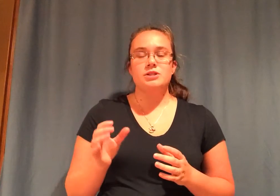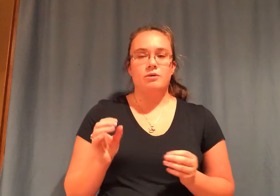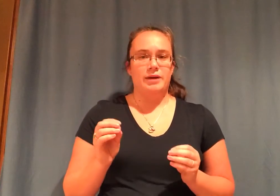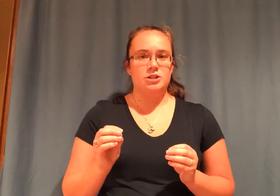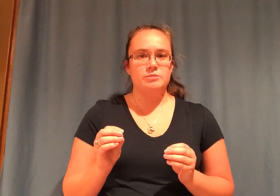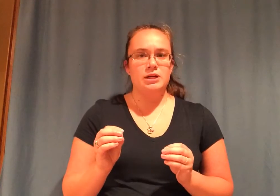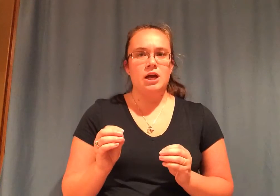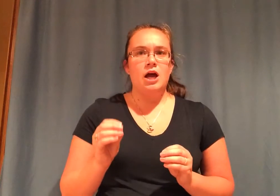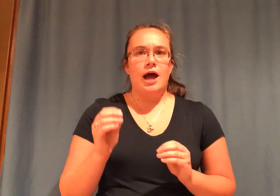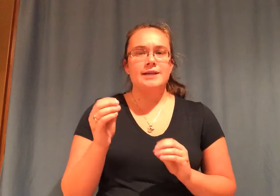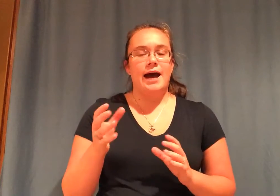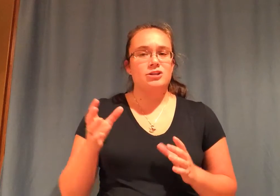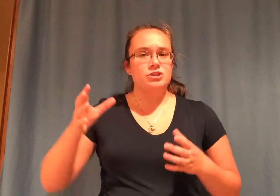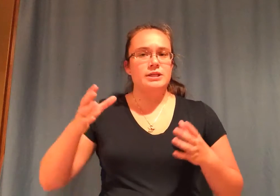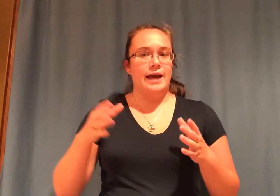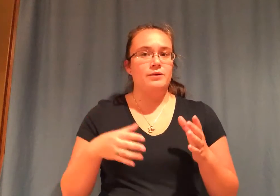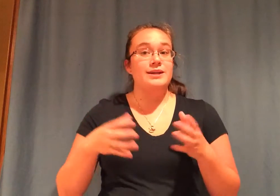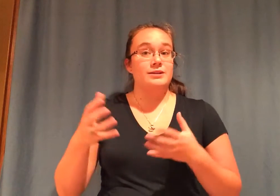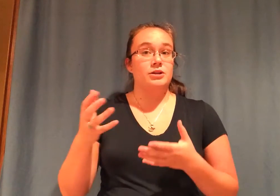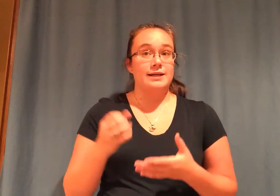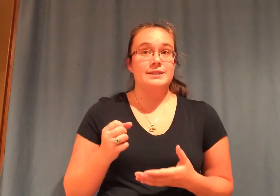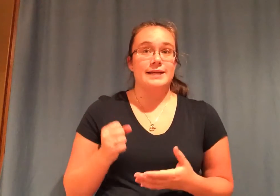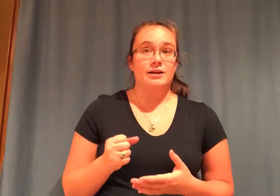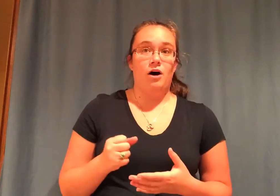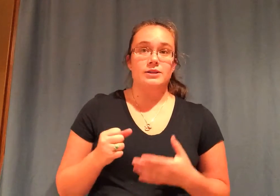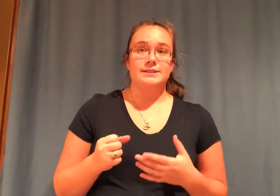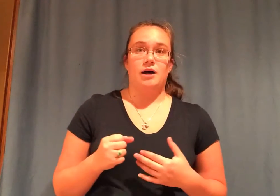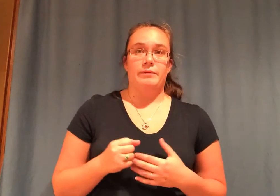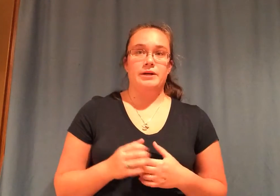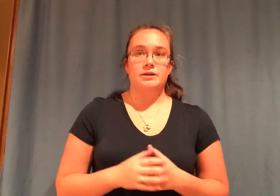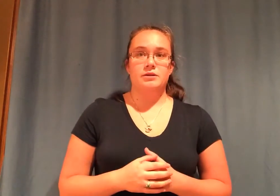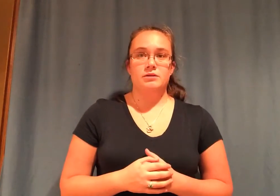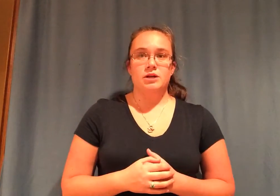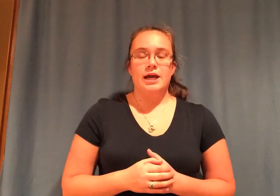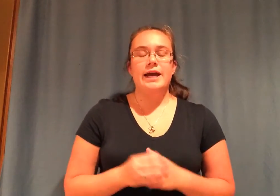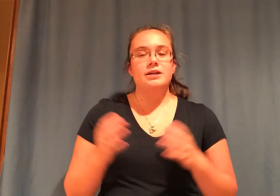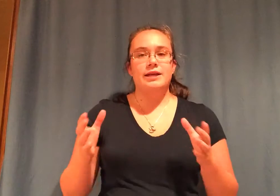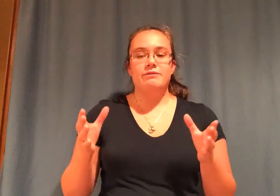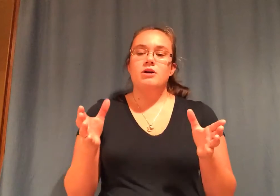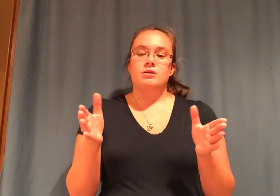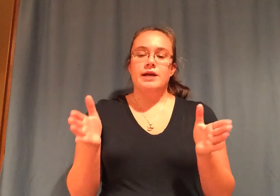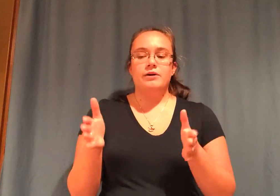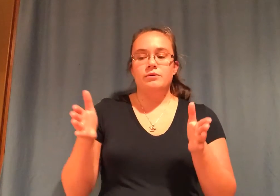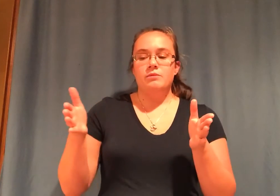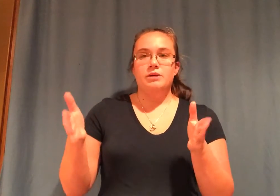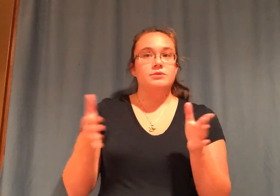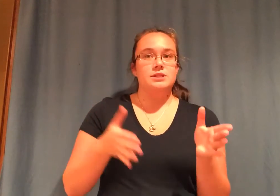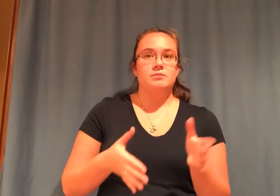Personnel Management has actually counted and collected data on this topic. And they've narrowed people with